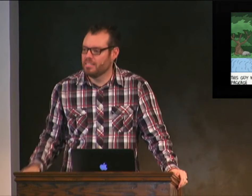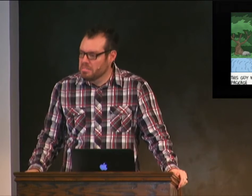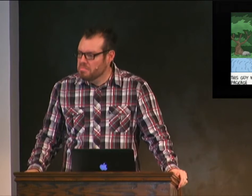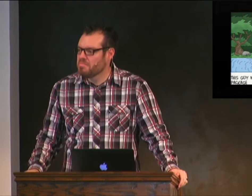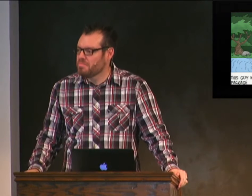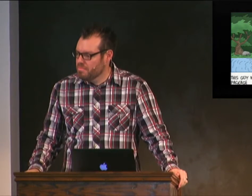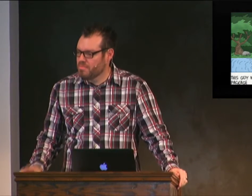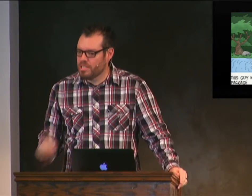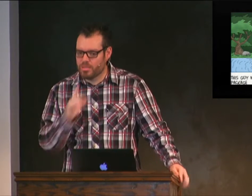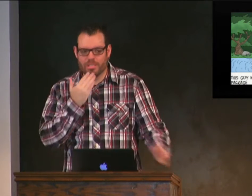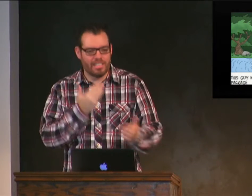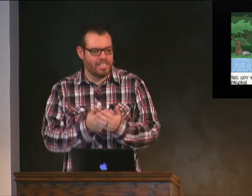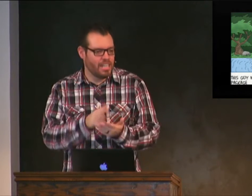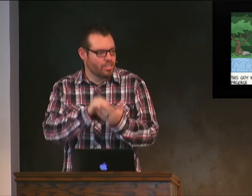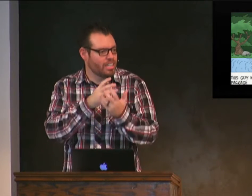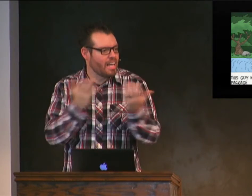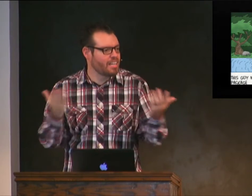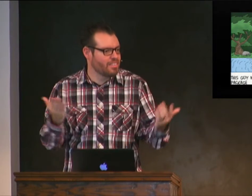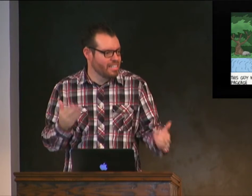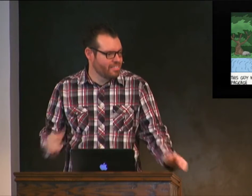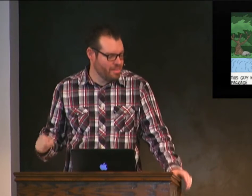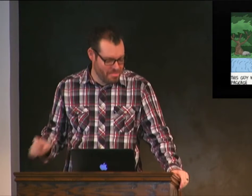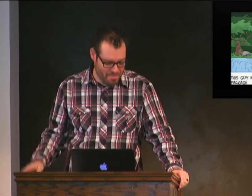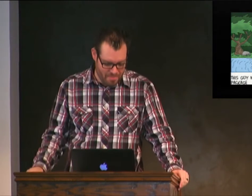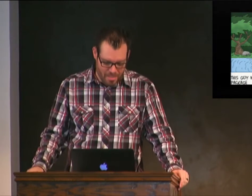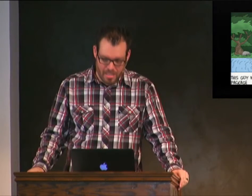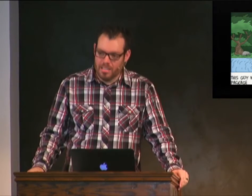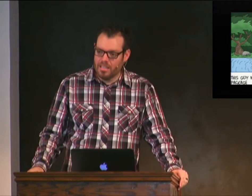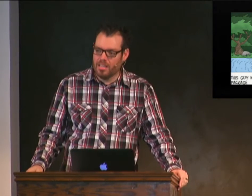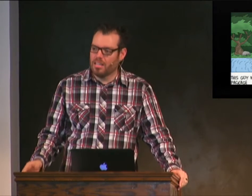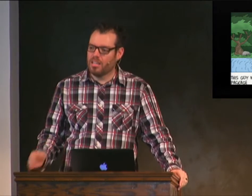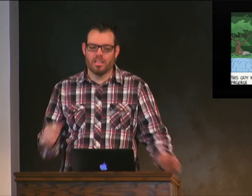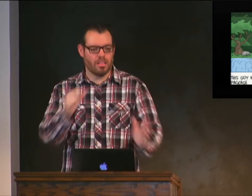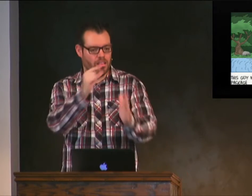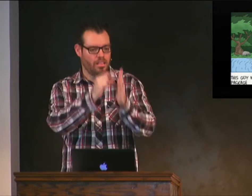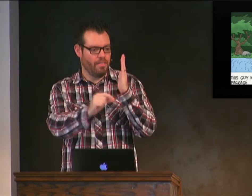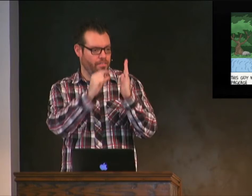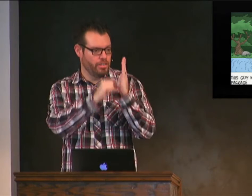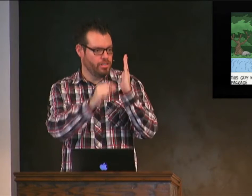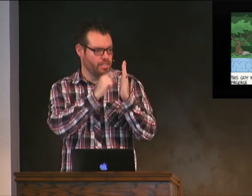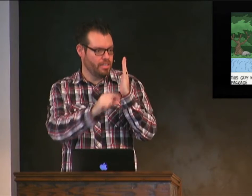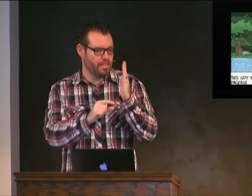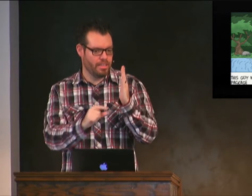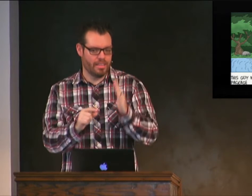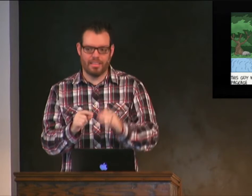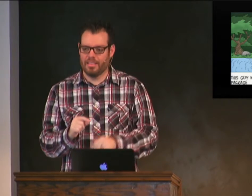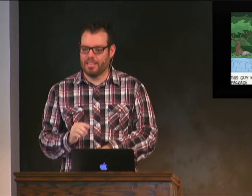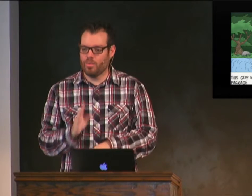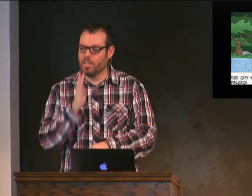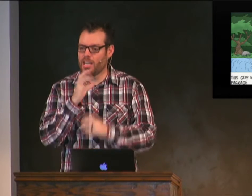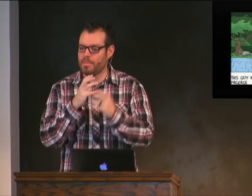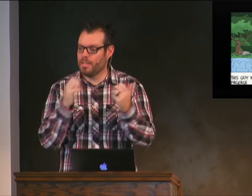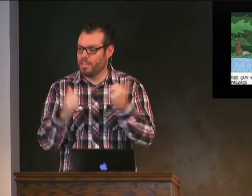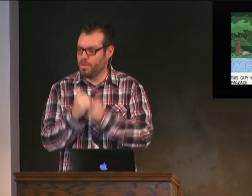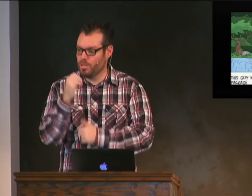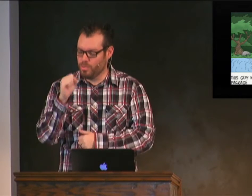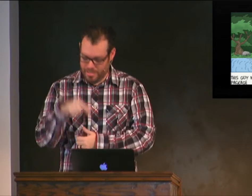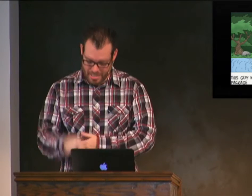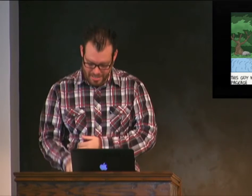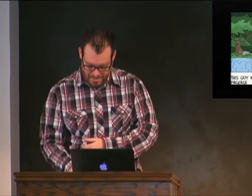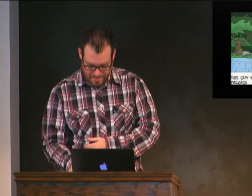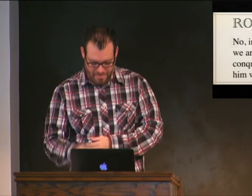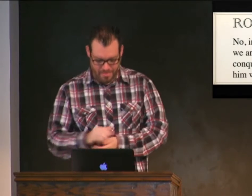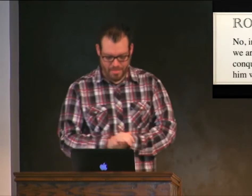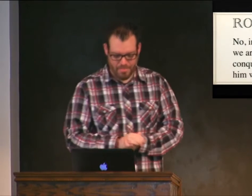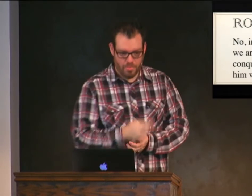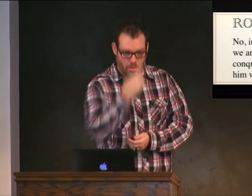recently. It was really good. I learned a lot of things from them. The first they were talking about the most was